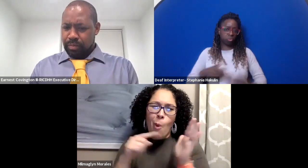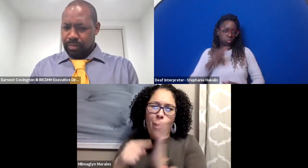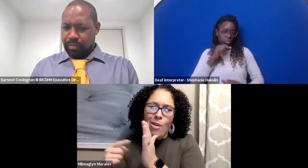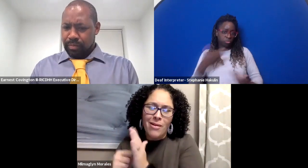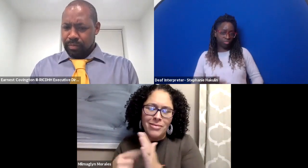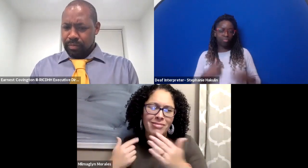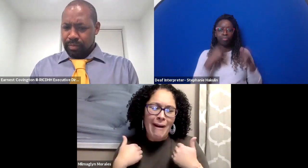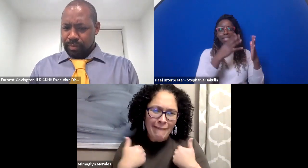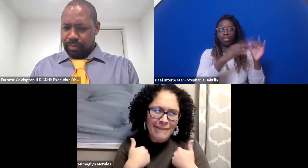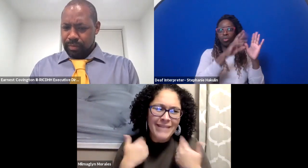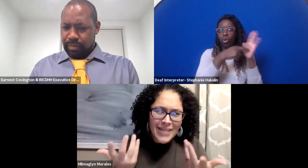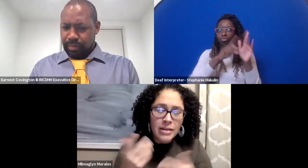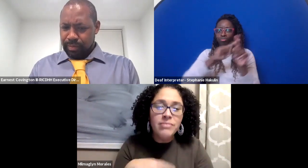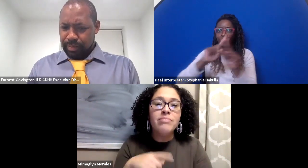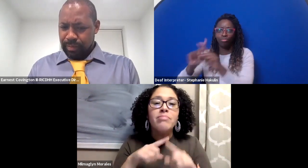deaf.